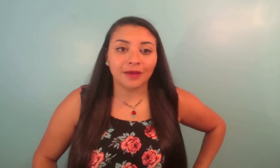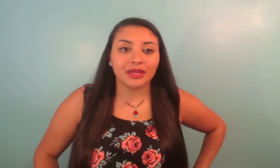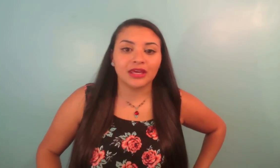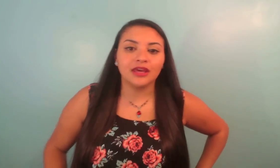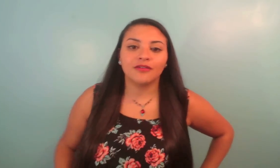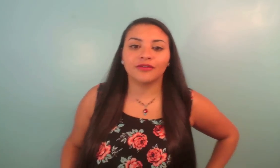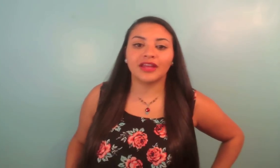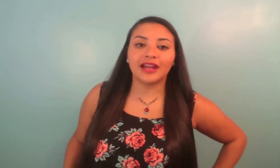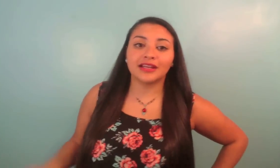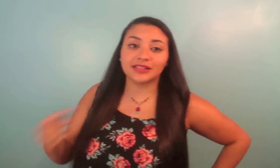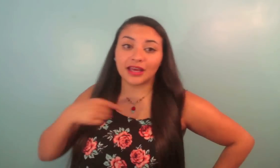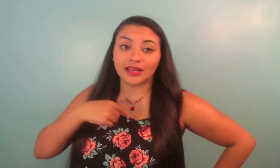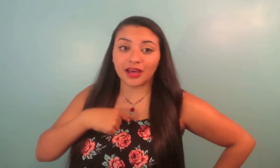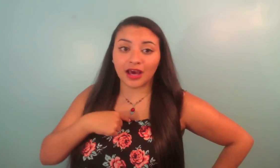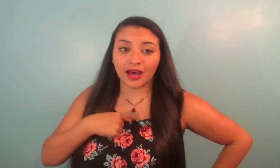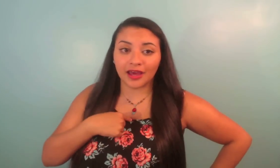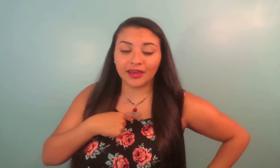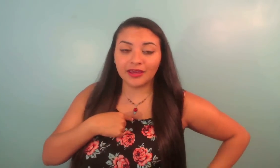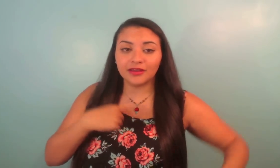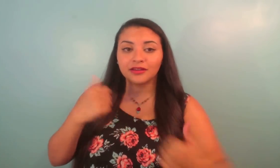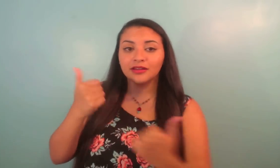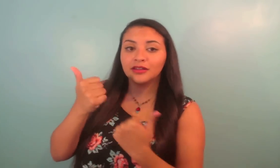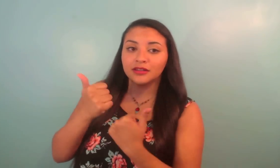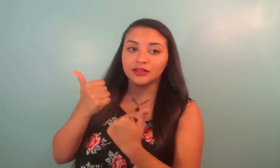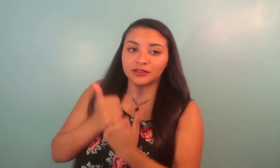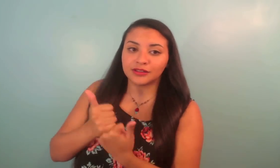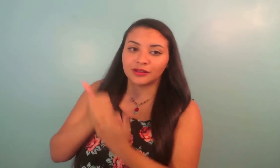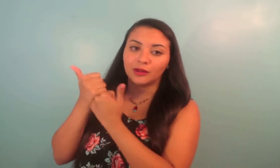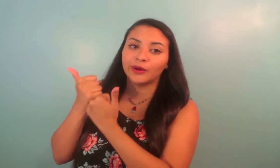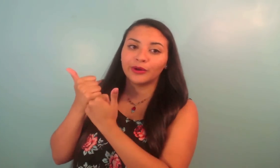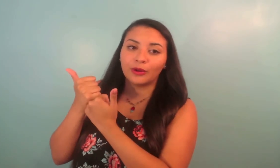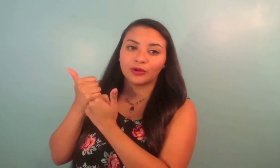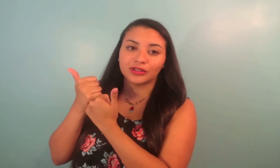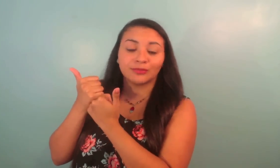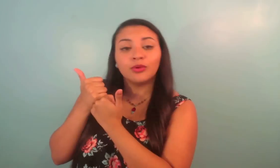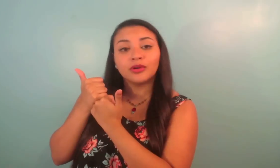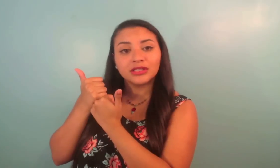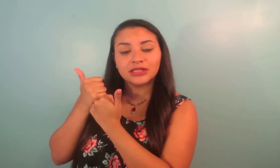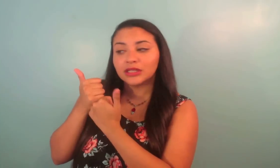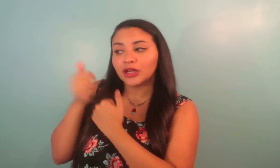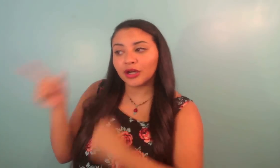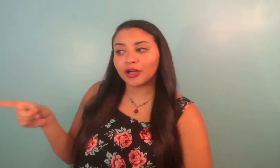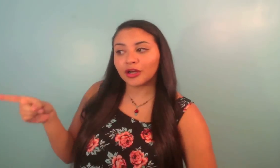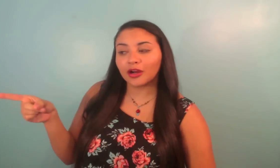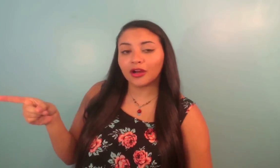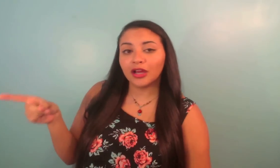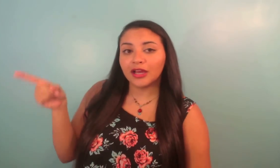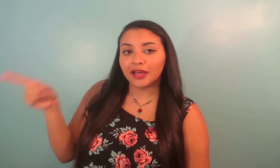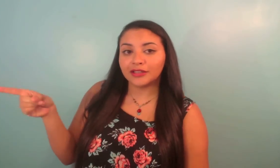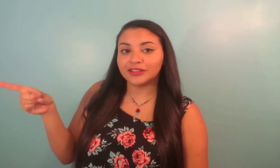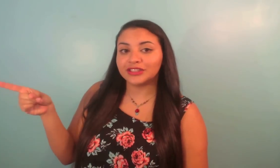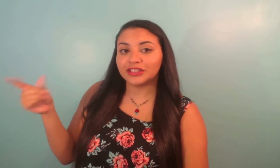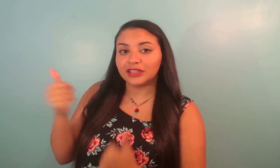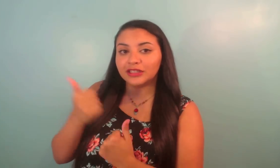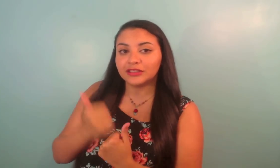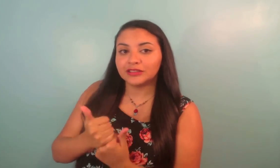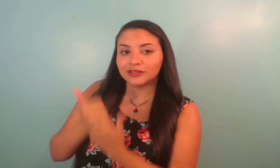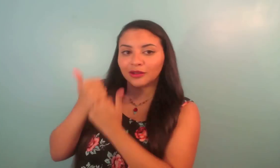me. For that, I signed I, loyal or support her, and she,